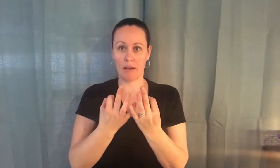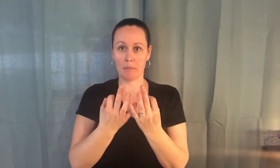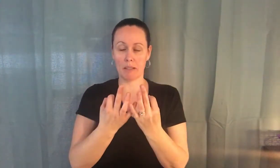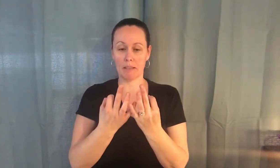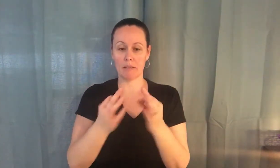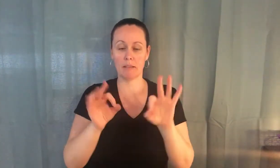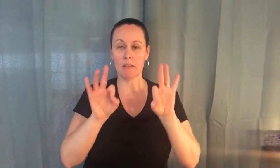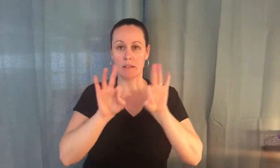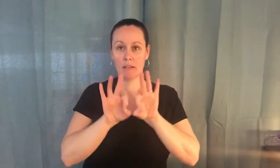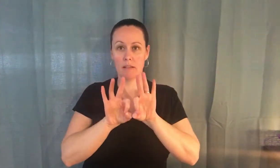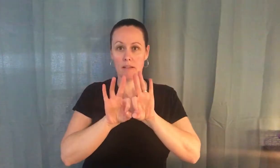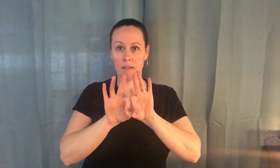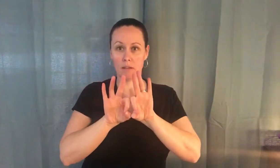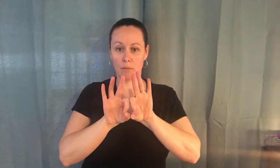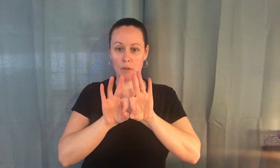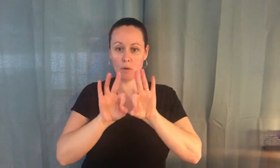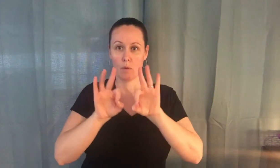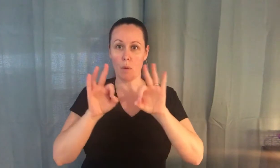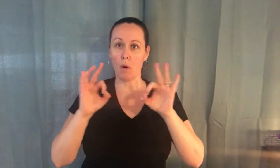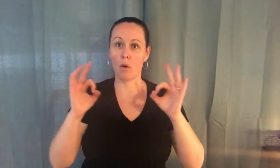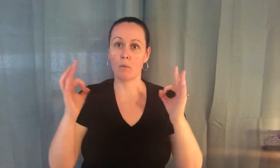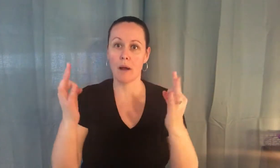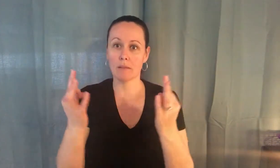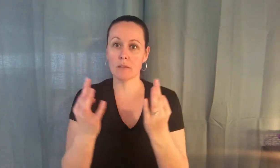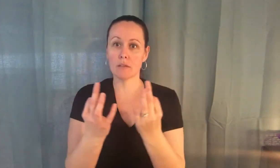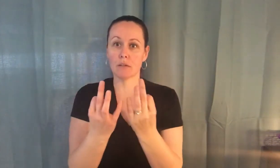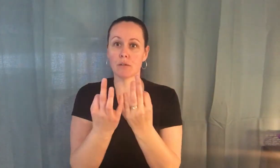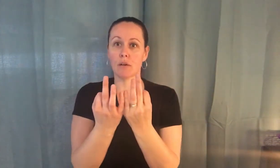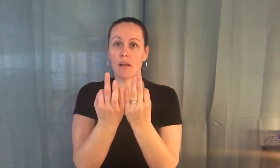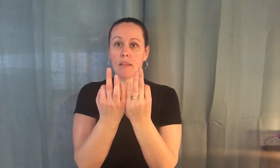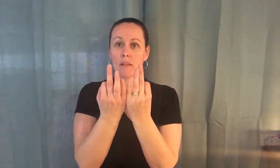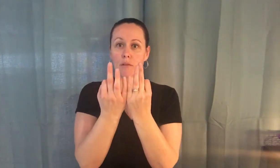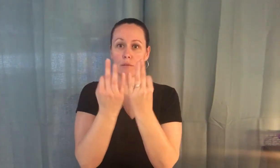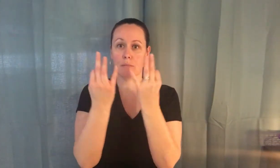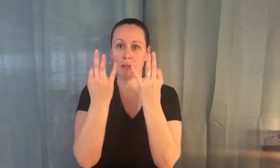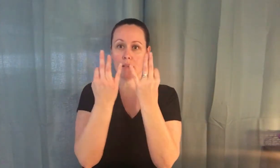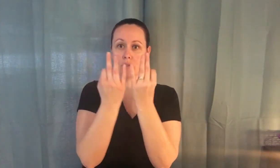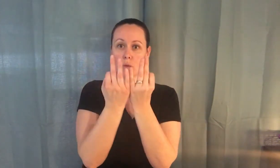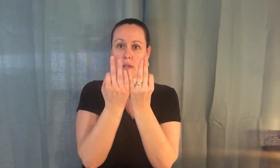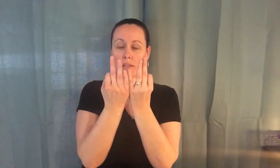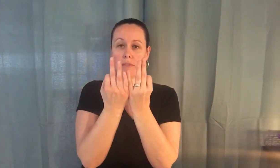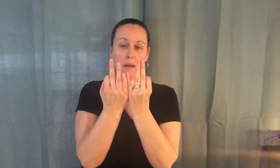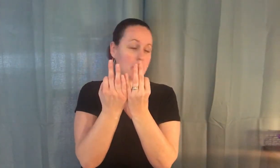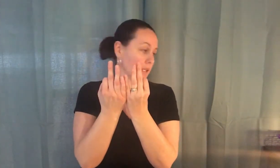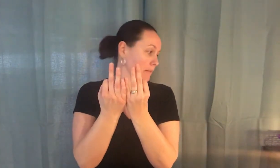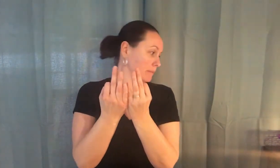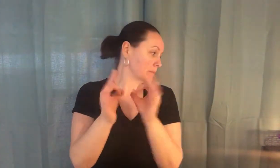Family. You go around in a circle, and then your pinkies join. Family.